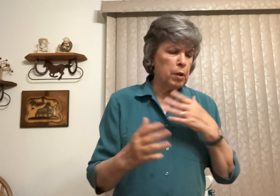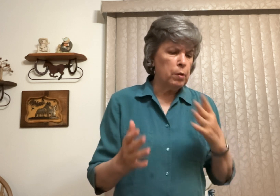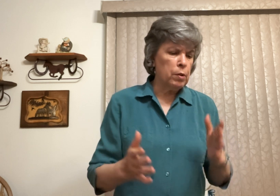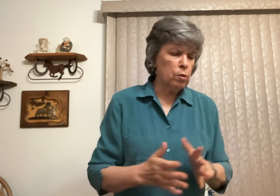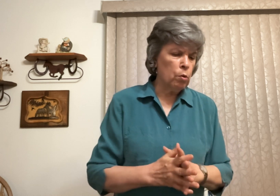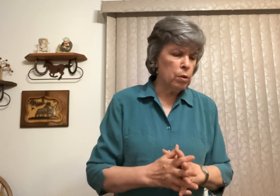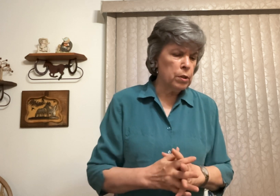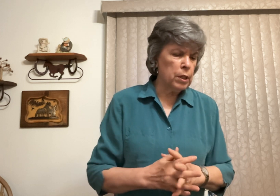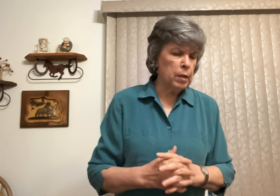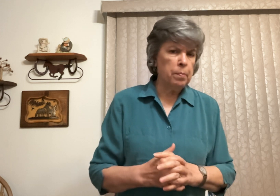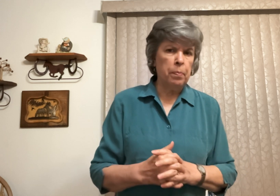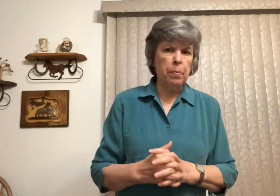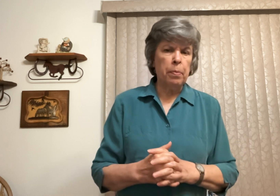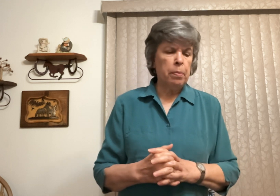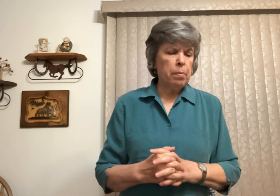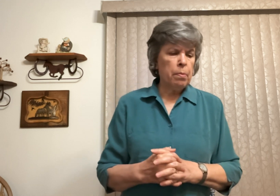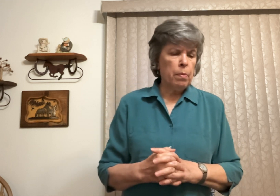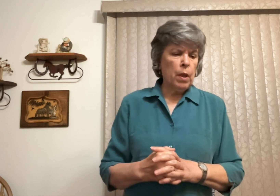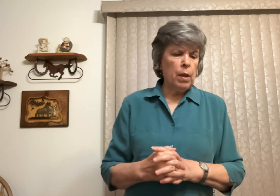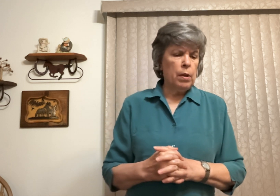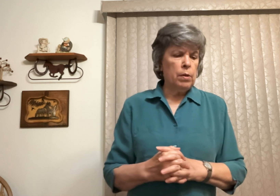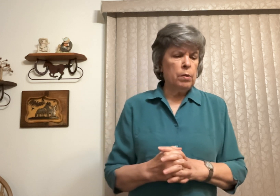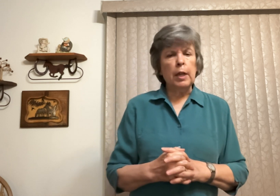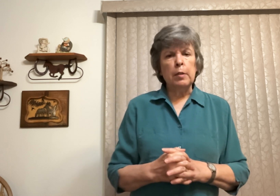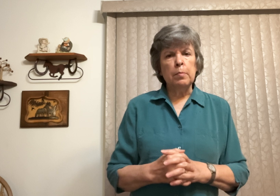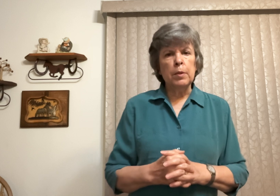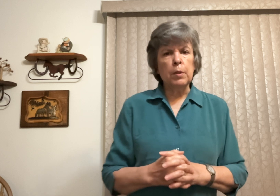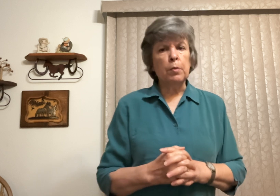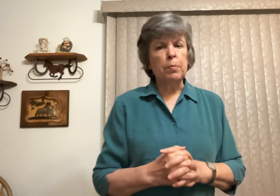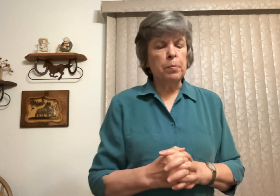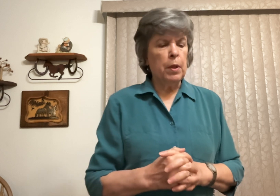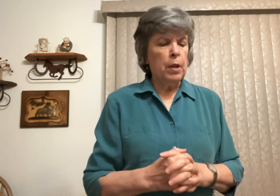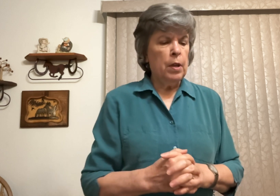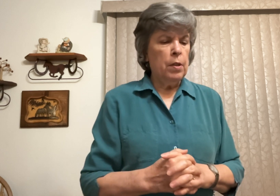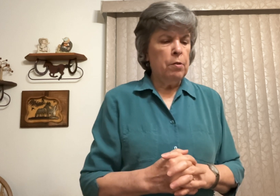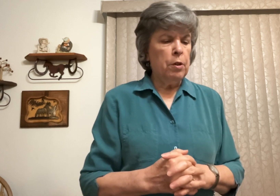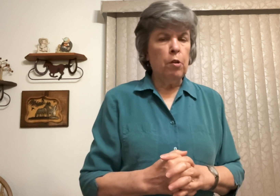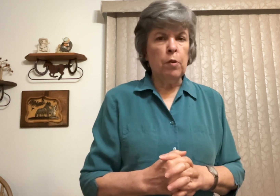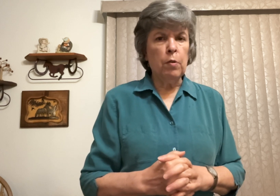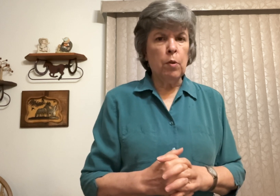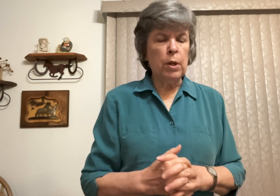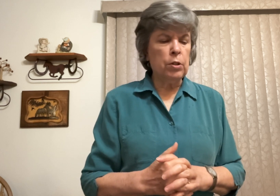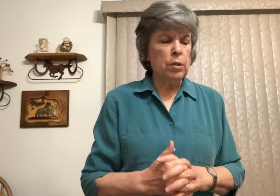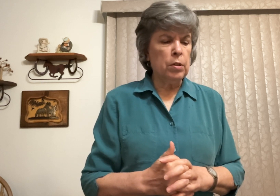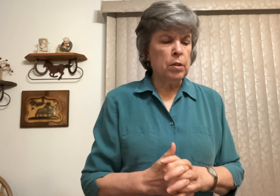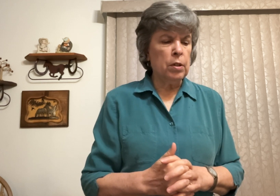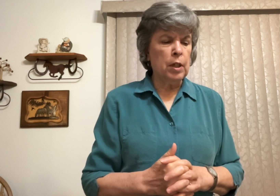into the chorus again. Okay, so there you go. If you have questions, let me